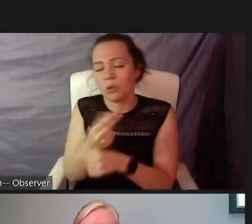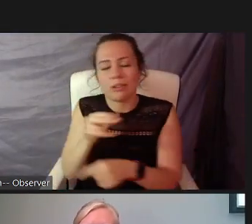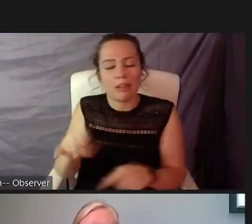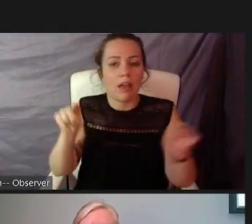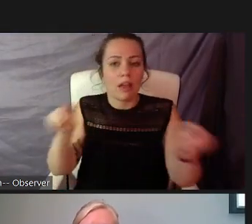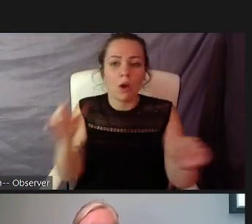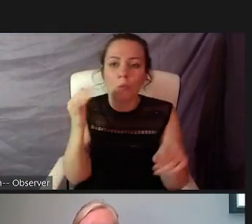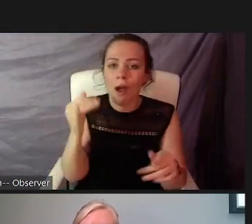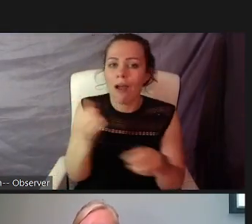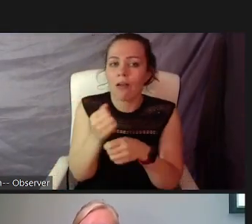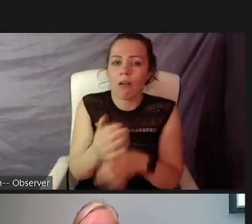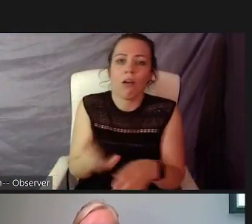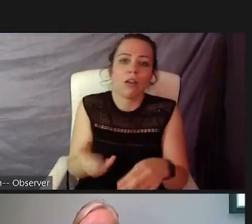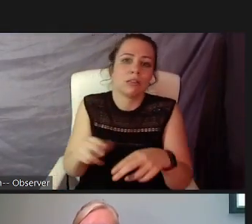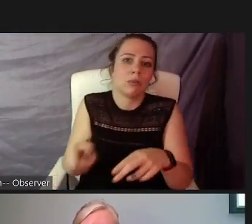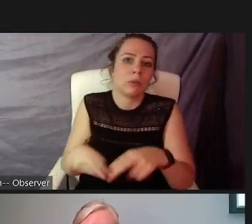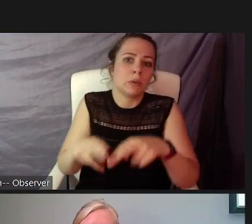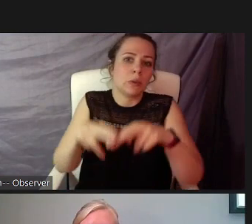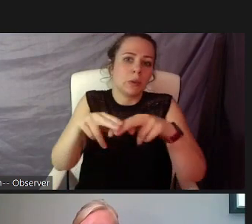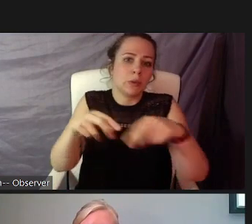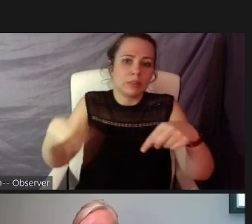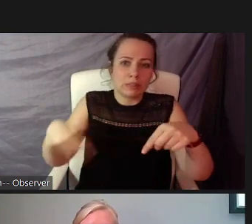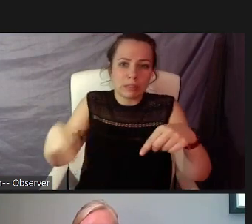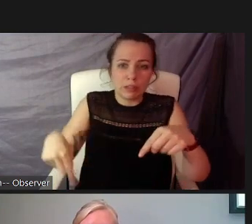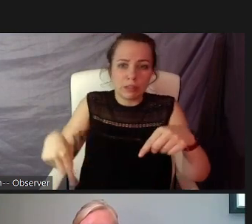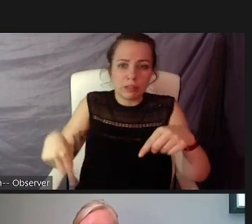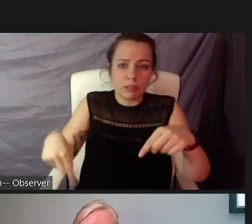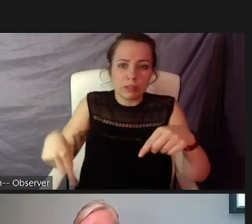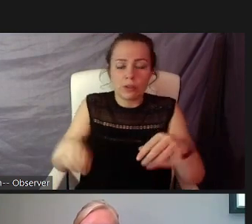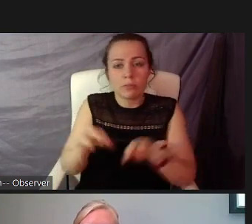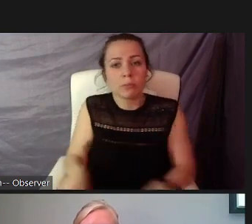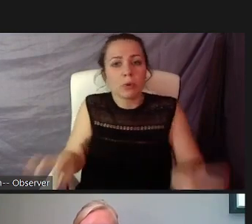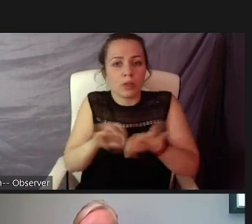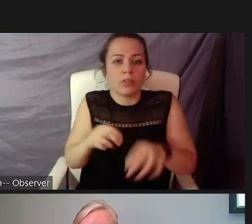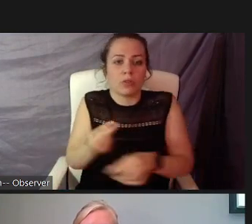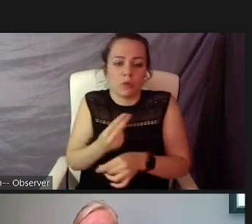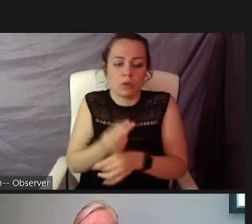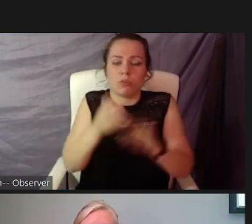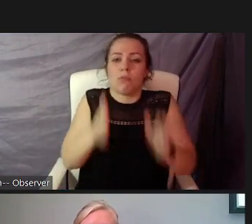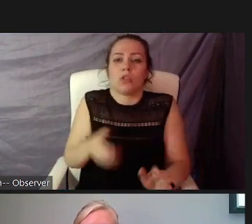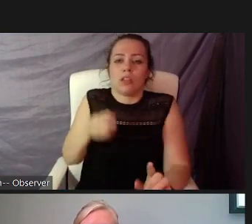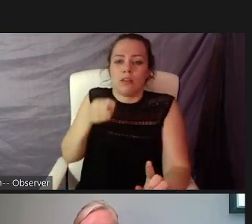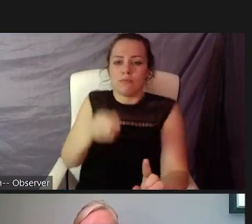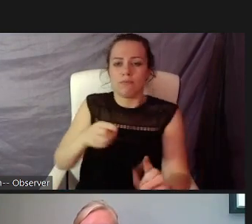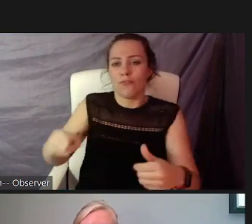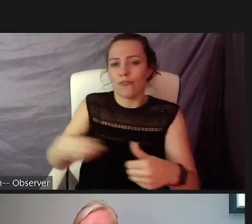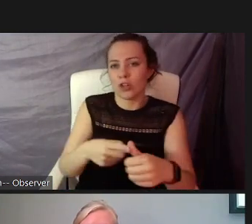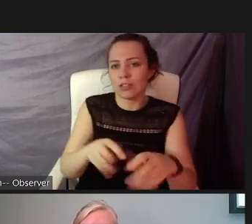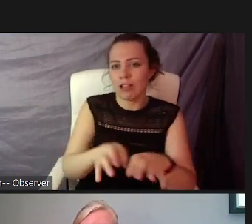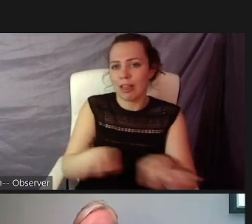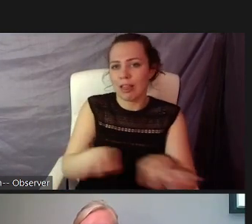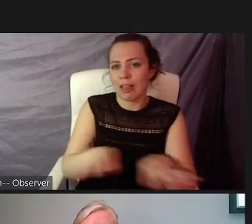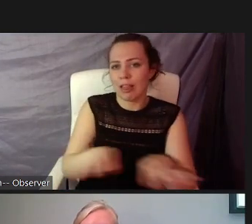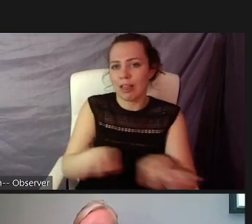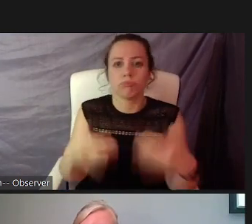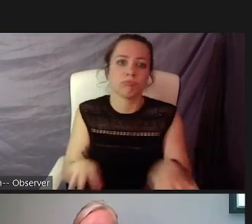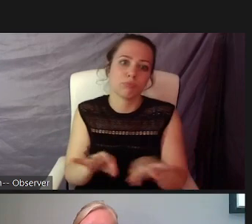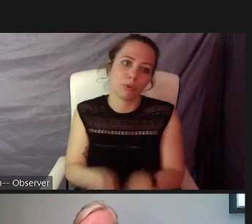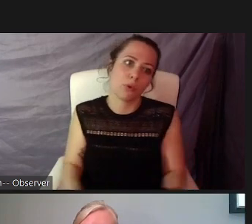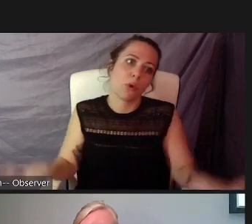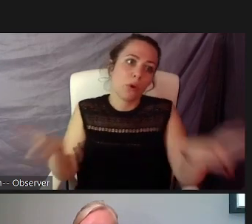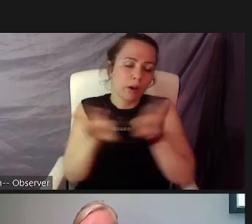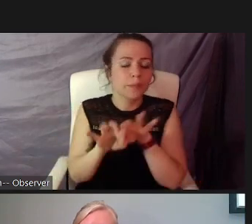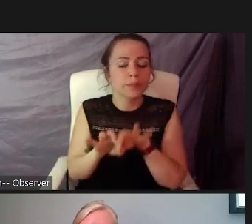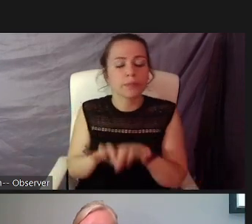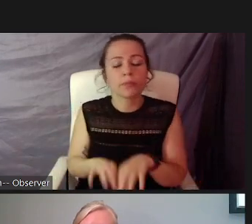phrasing. So keeping your language as person-centered as possible. And another important way to address stigma